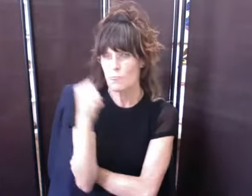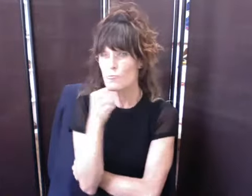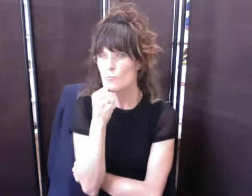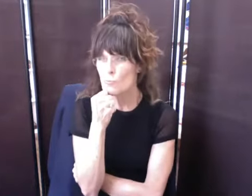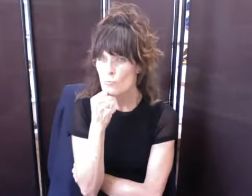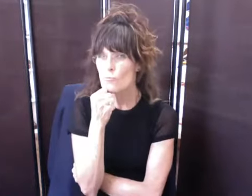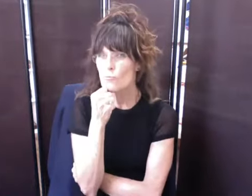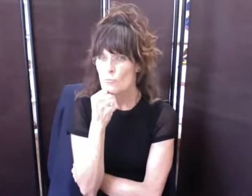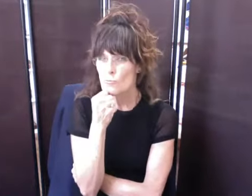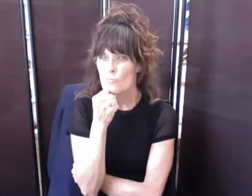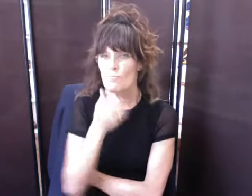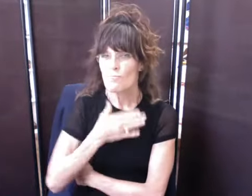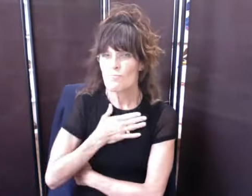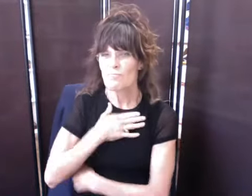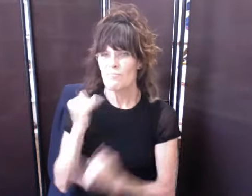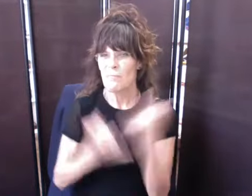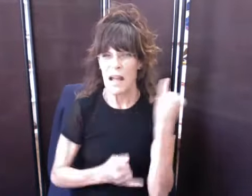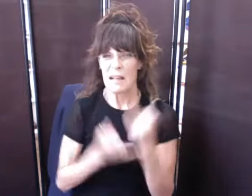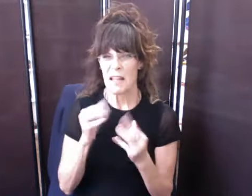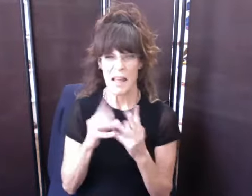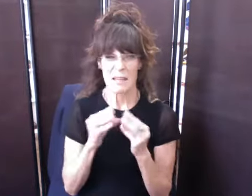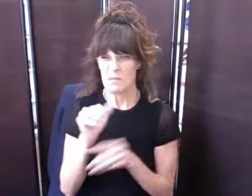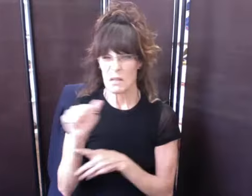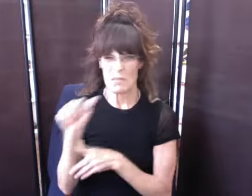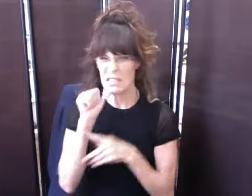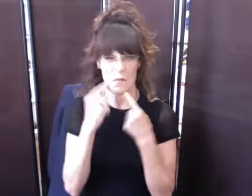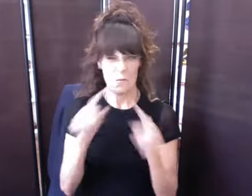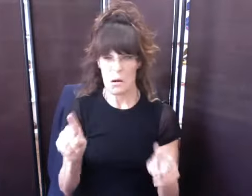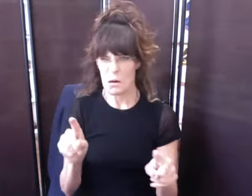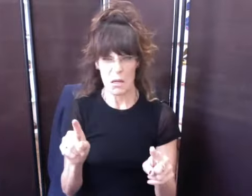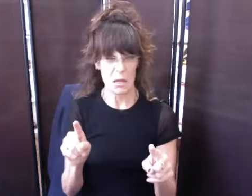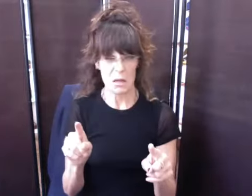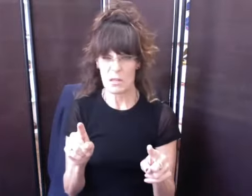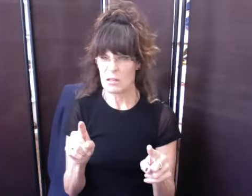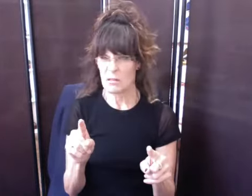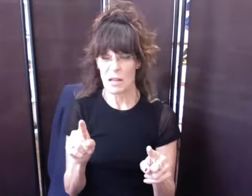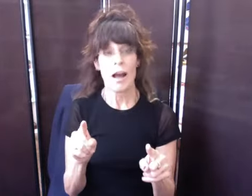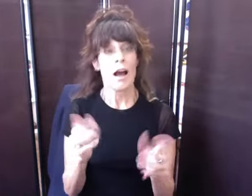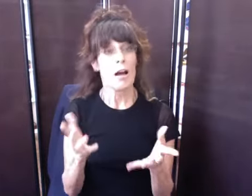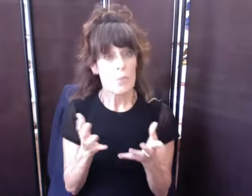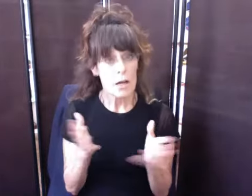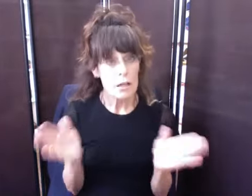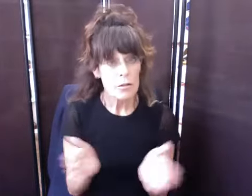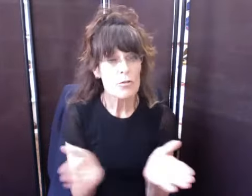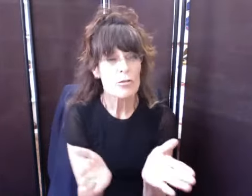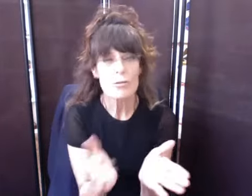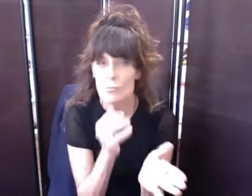of Alcoholics Anonymous. It's not working and I'm leaving. I want to just take a second and encourage you to not do that. Don't leave. Don't